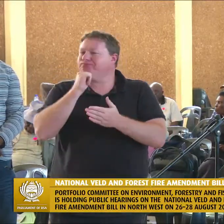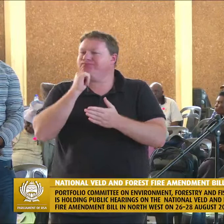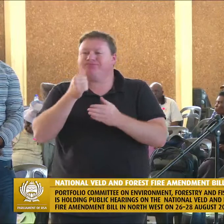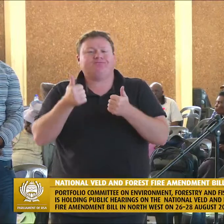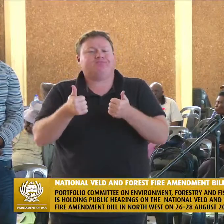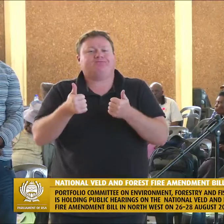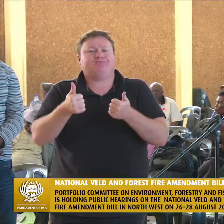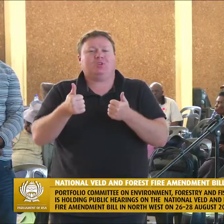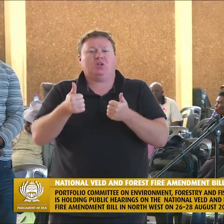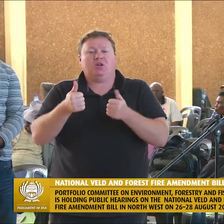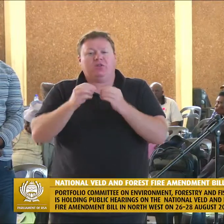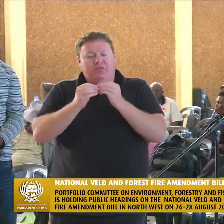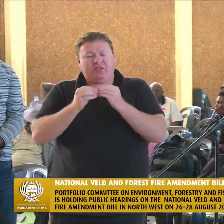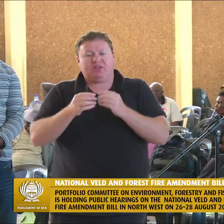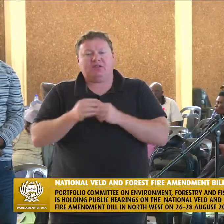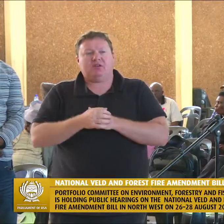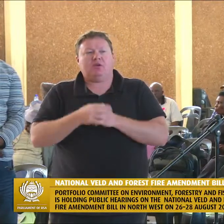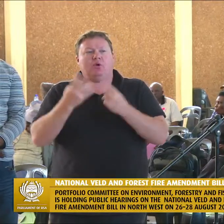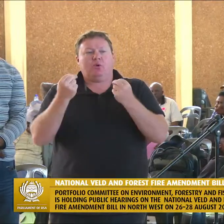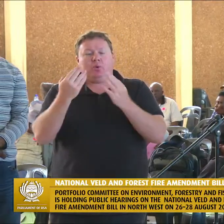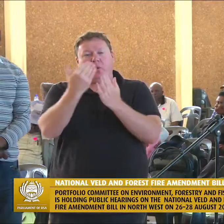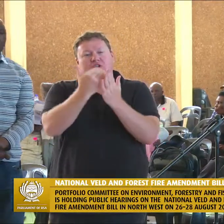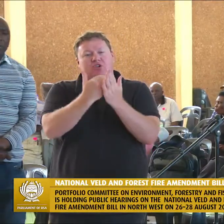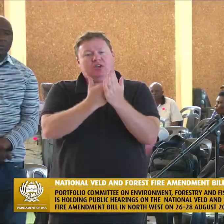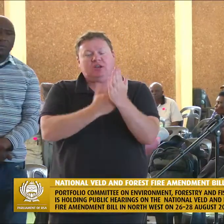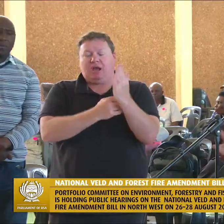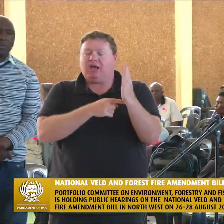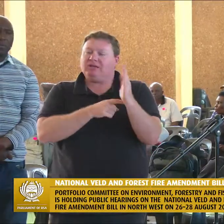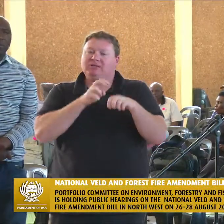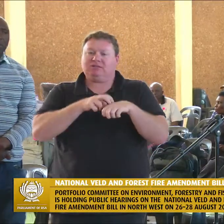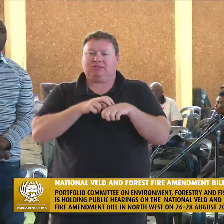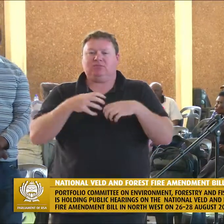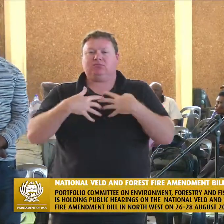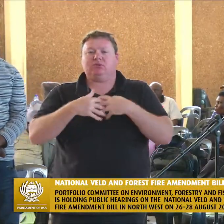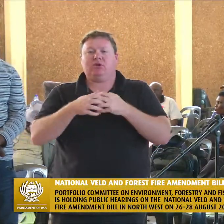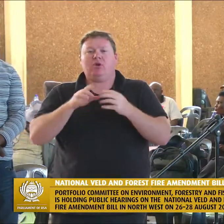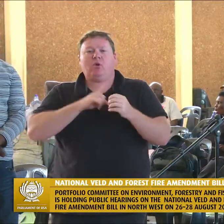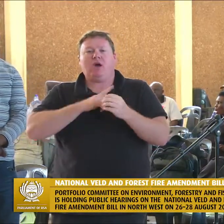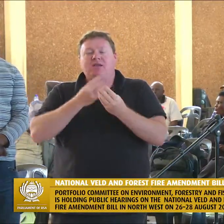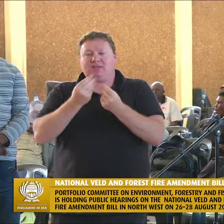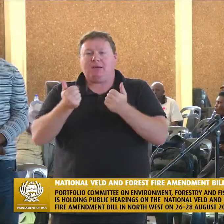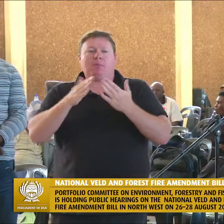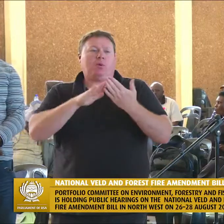from because unfortunately some of our grassroots communities are not fully